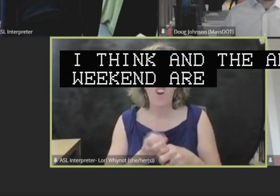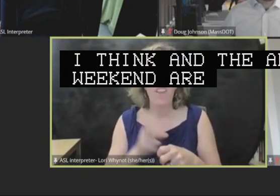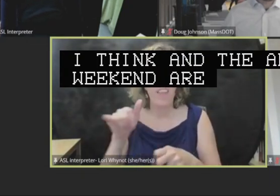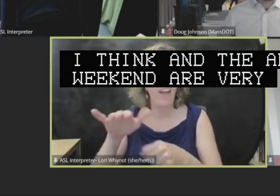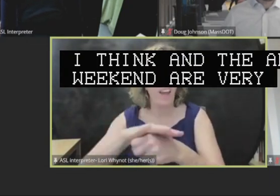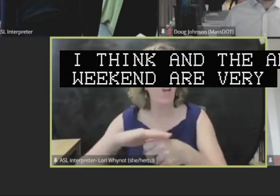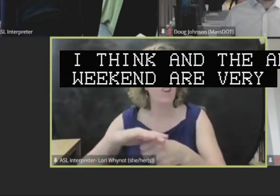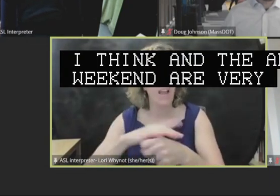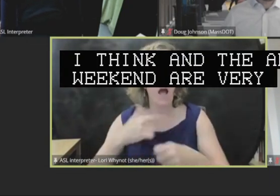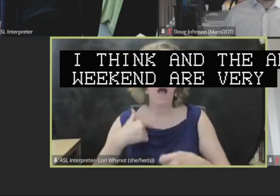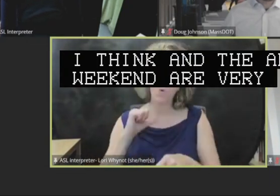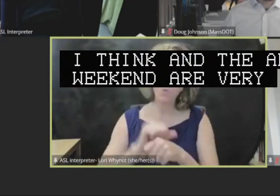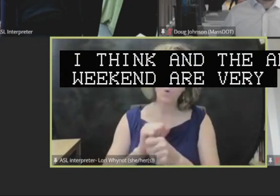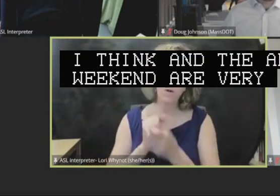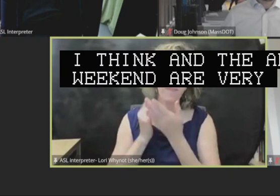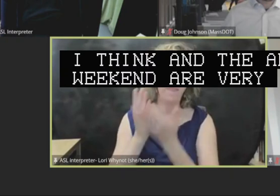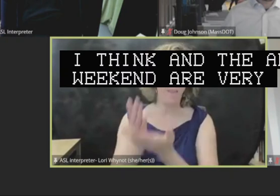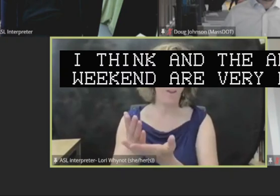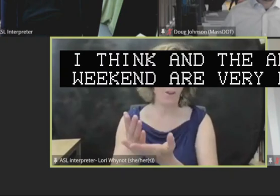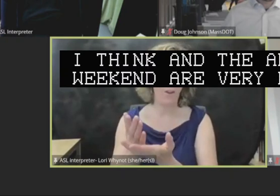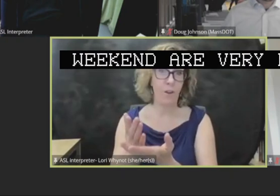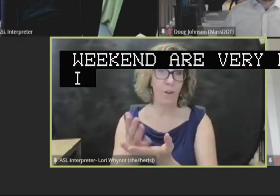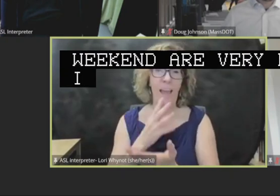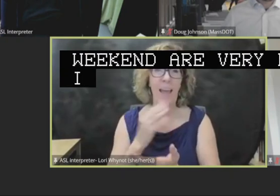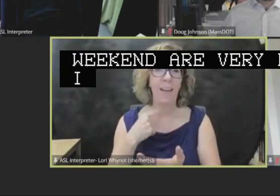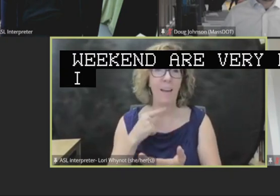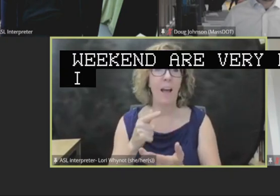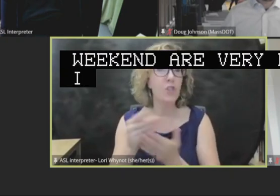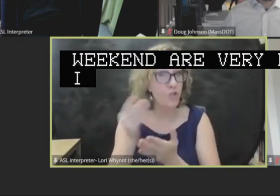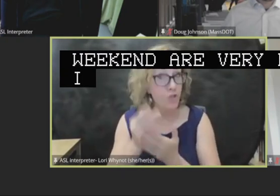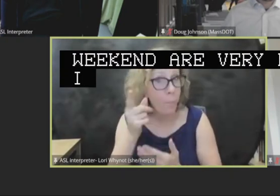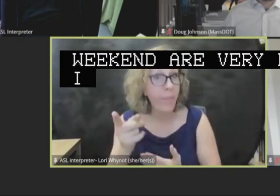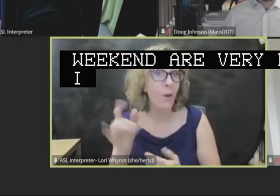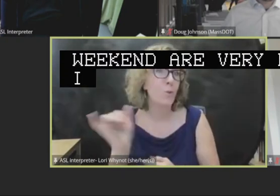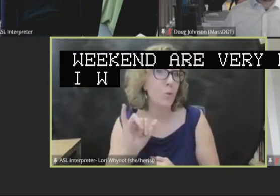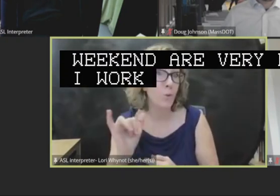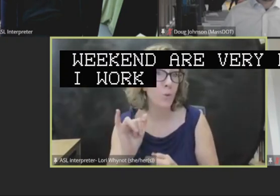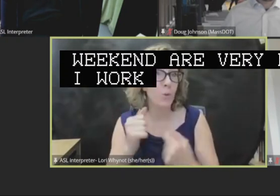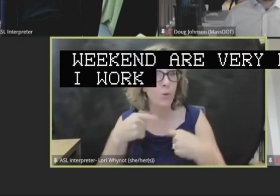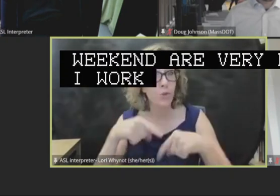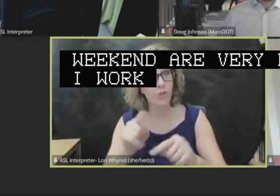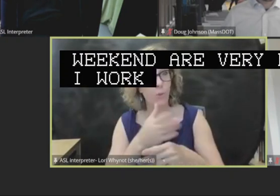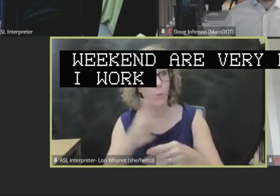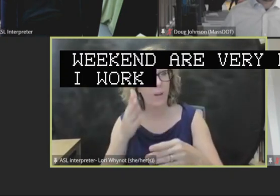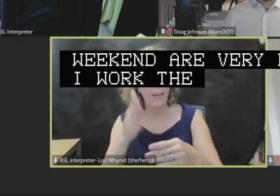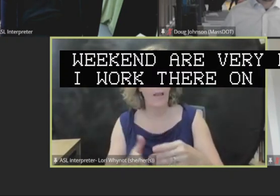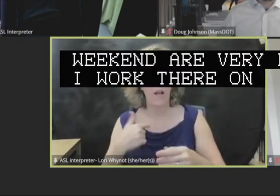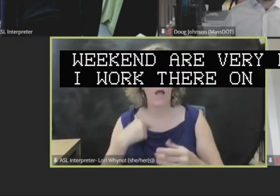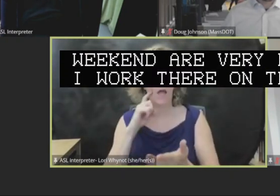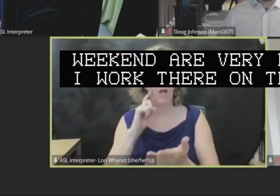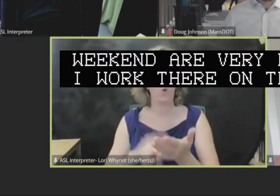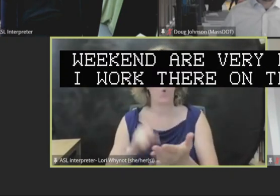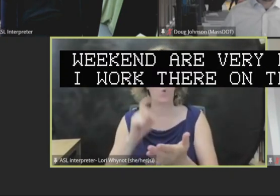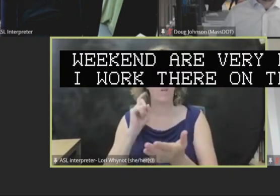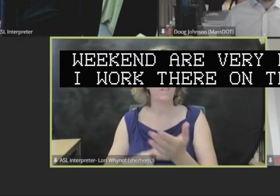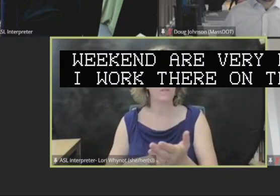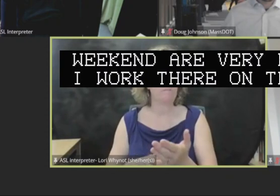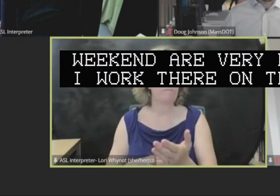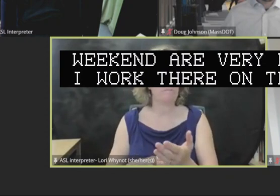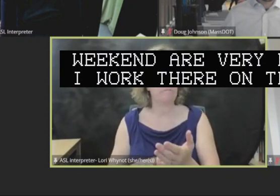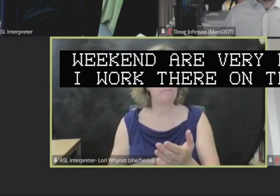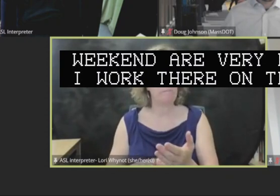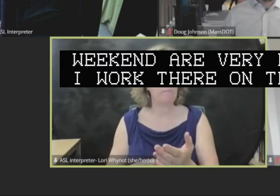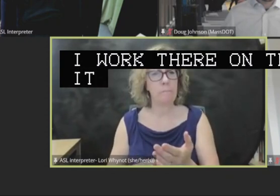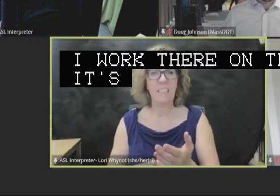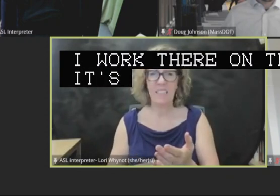I work there, I do fill in shifts there on the weekends, and I noticed that it's not very, like, it's a